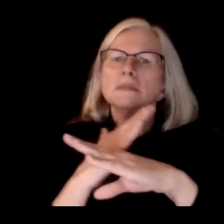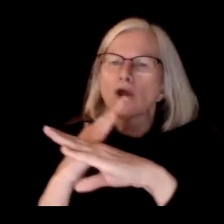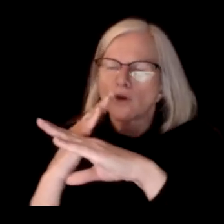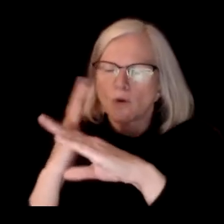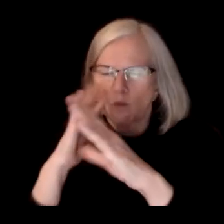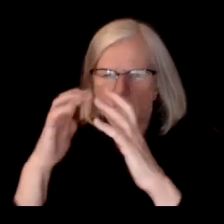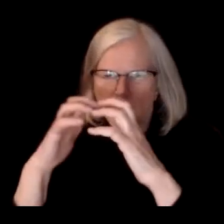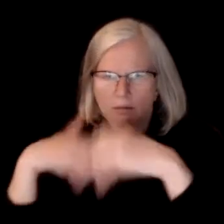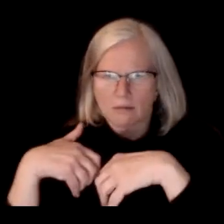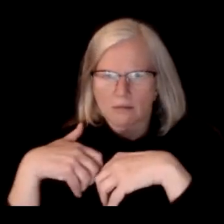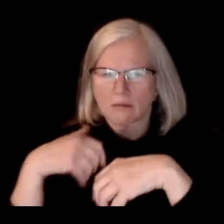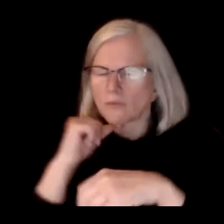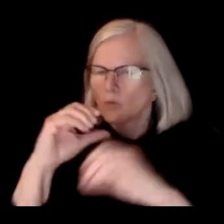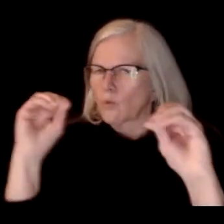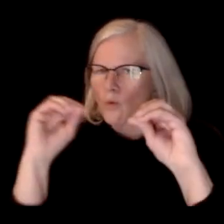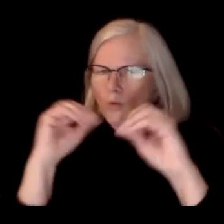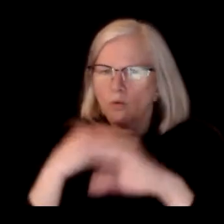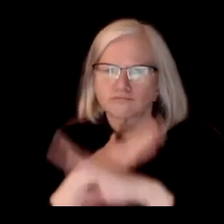with